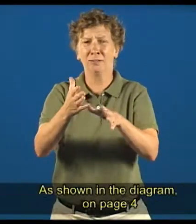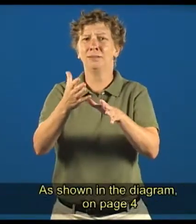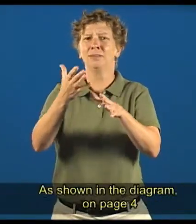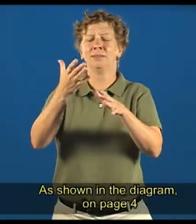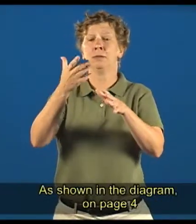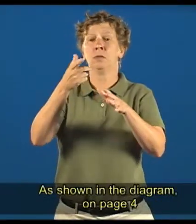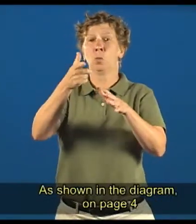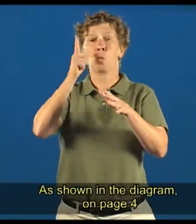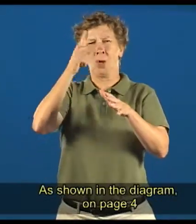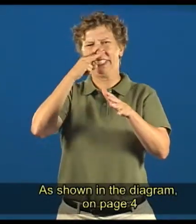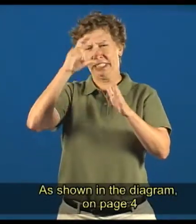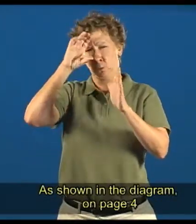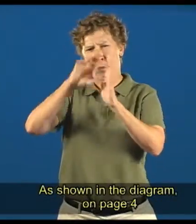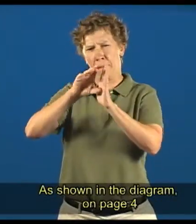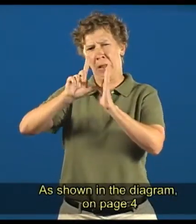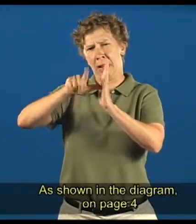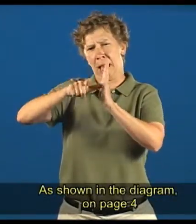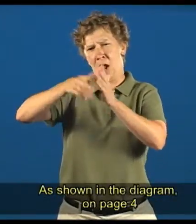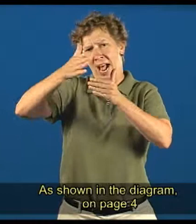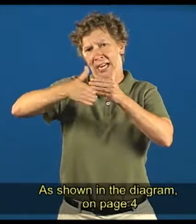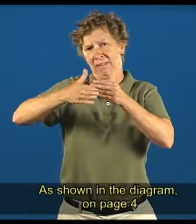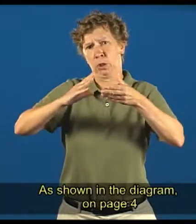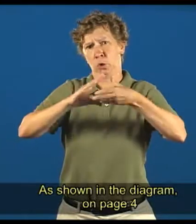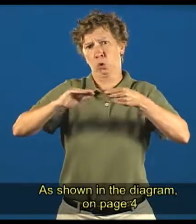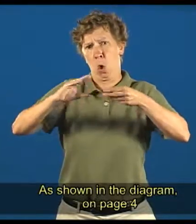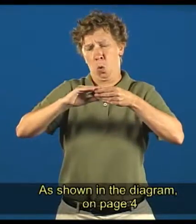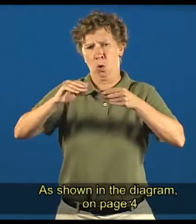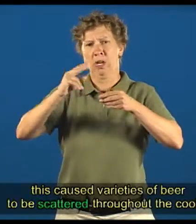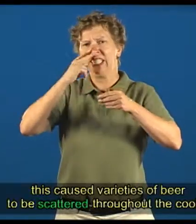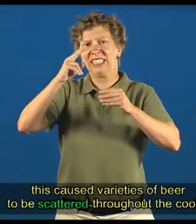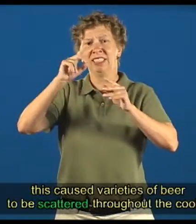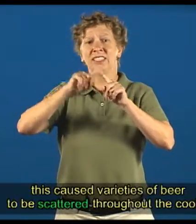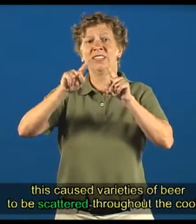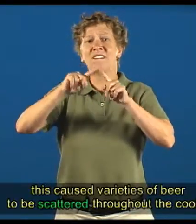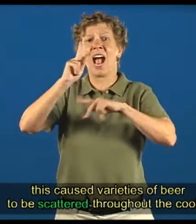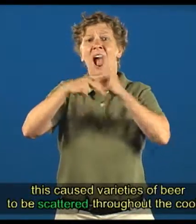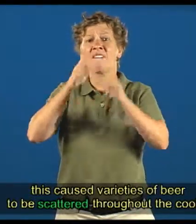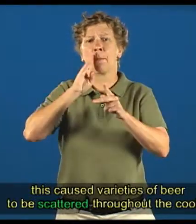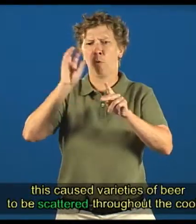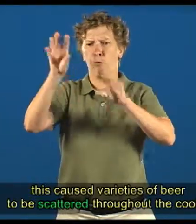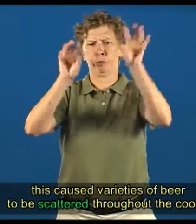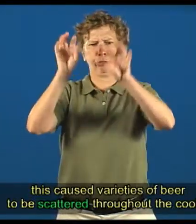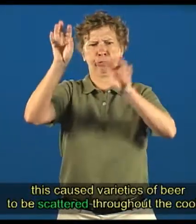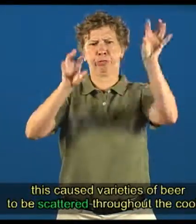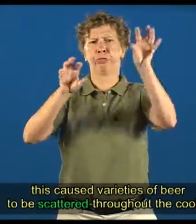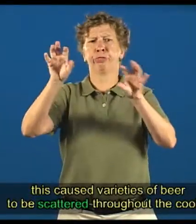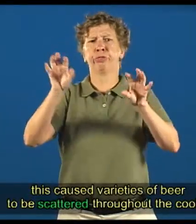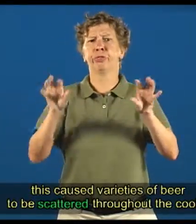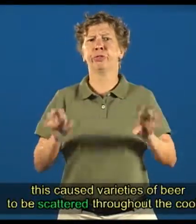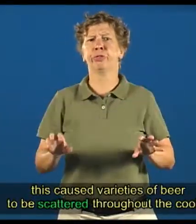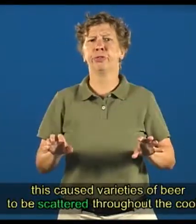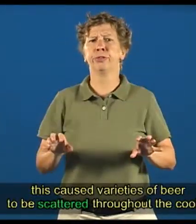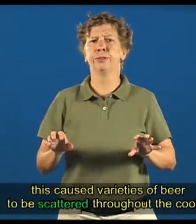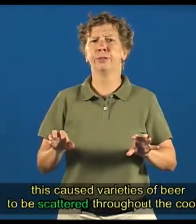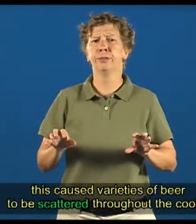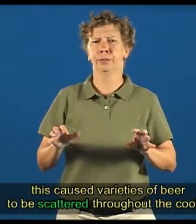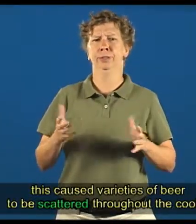As shown in the diagram on page 4, this causes varieties of beer to be scattered throughout the